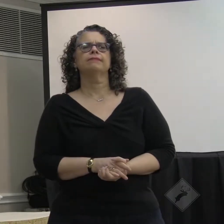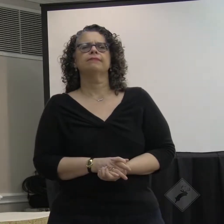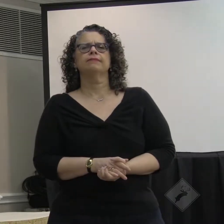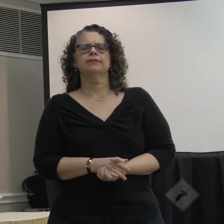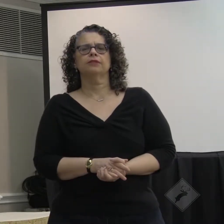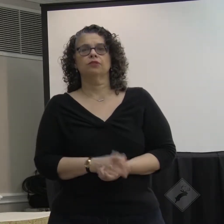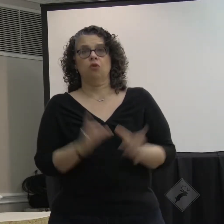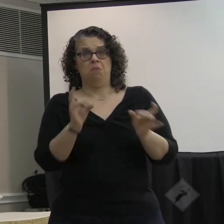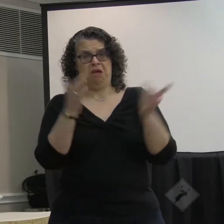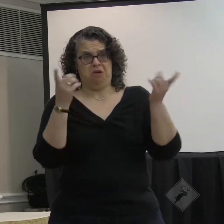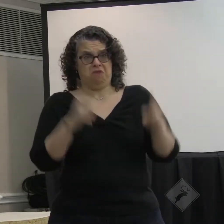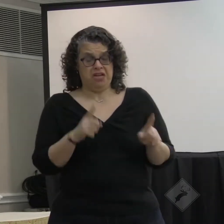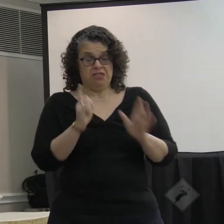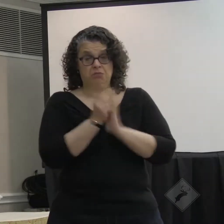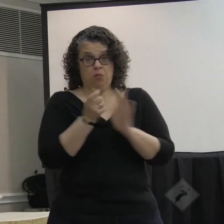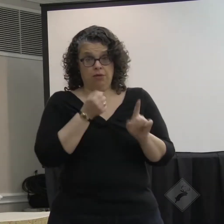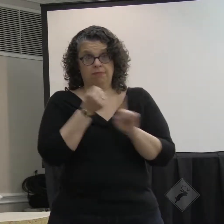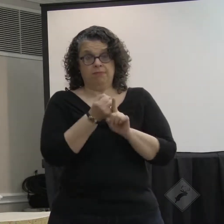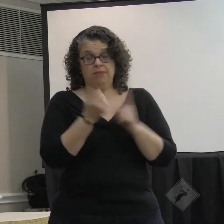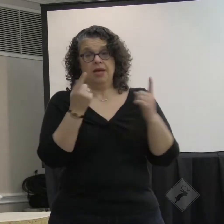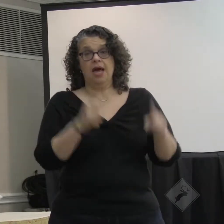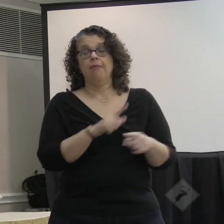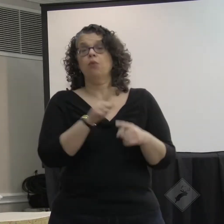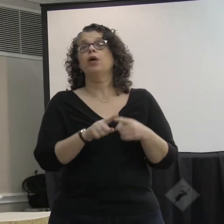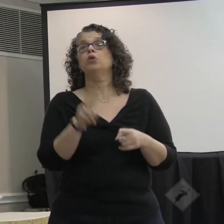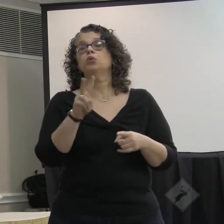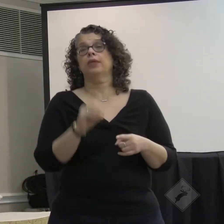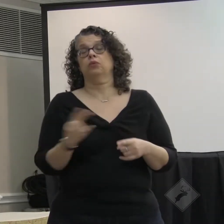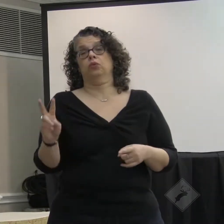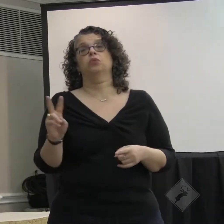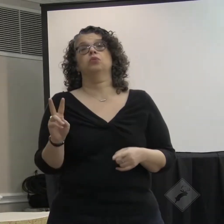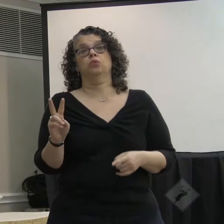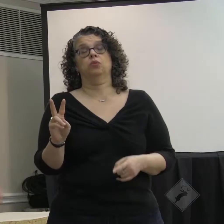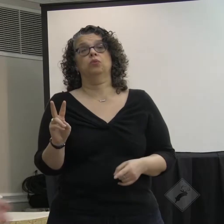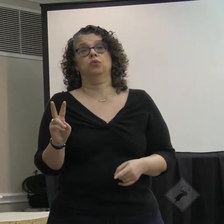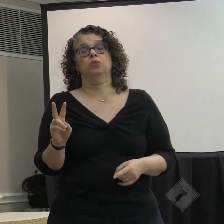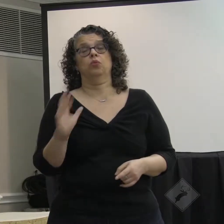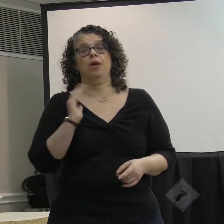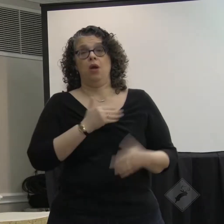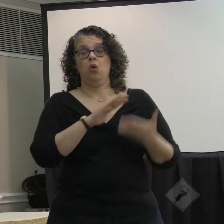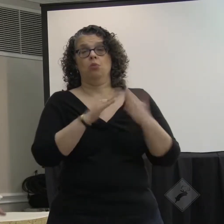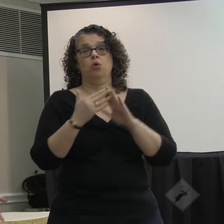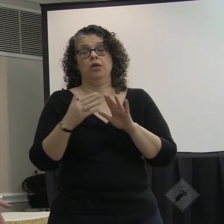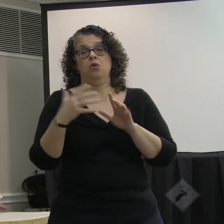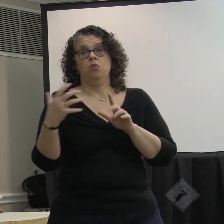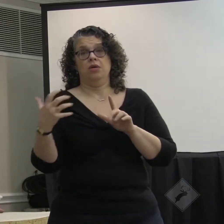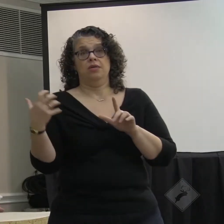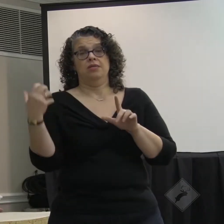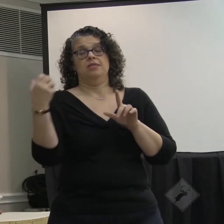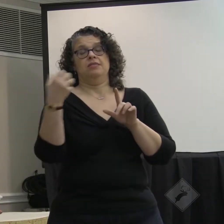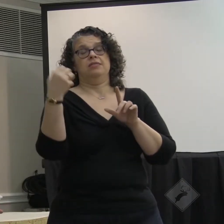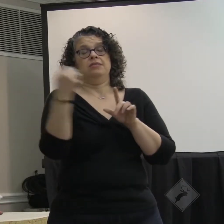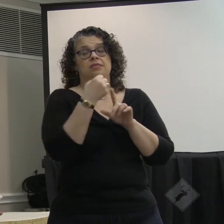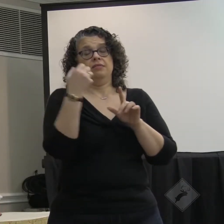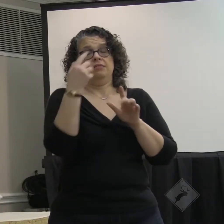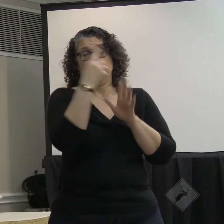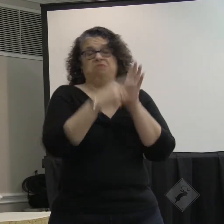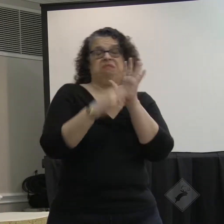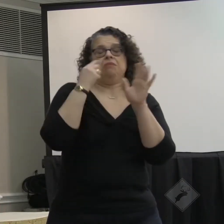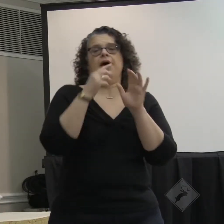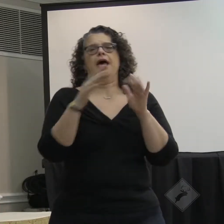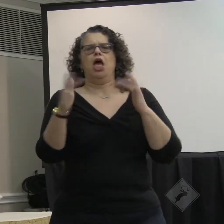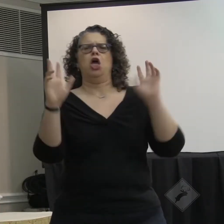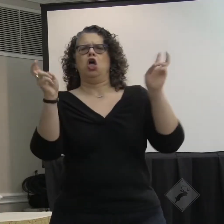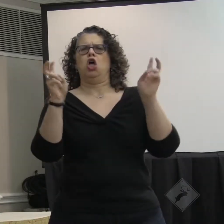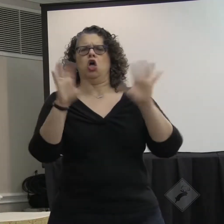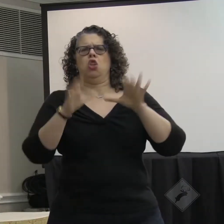My crisis moment came in 2002 when our community was attacked by the Concerned Women for America and